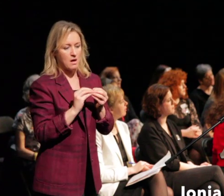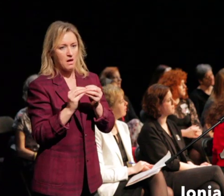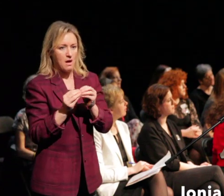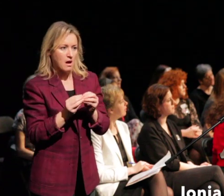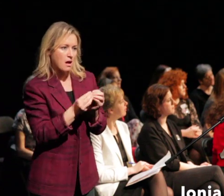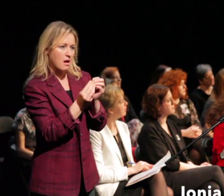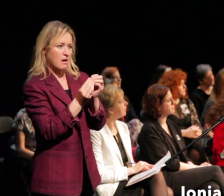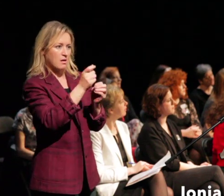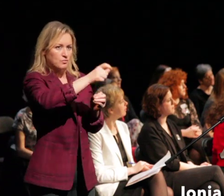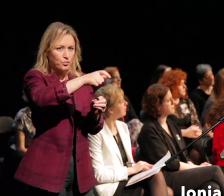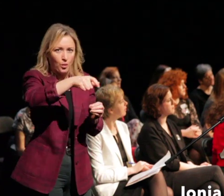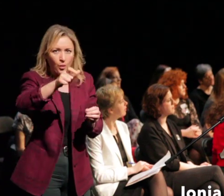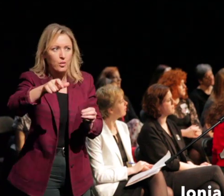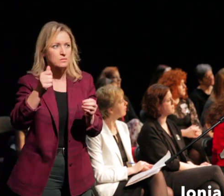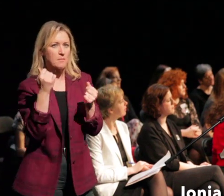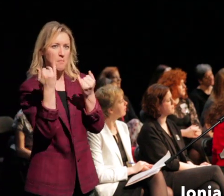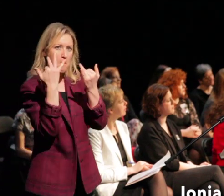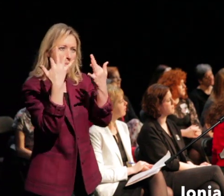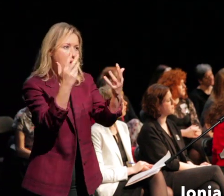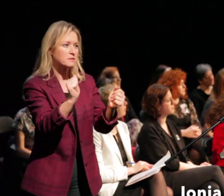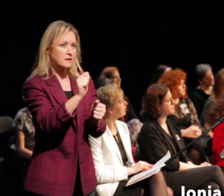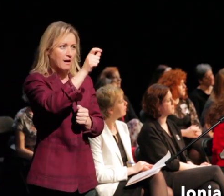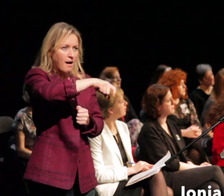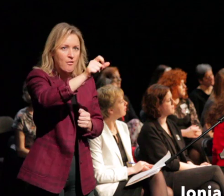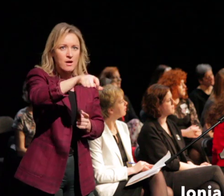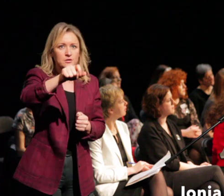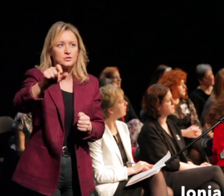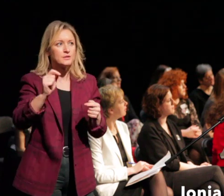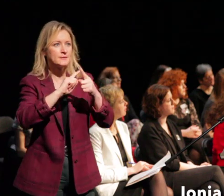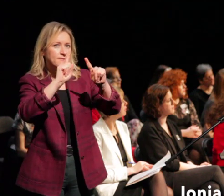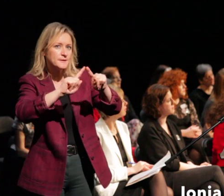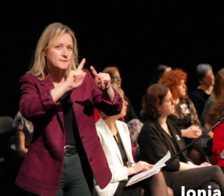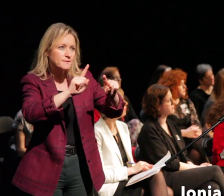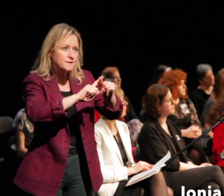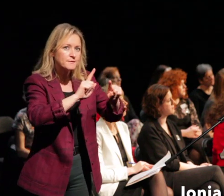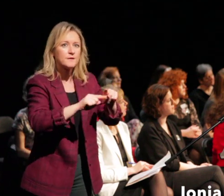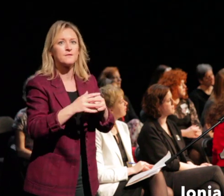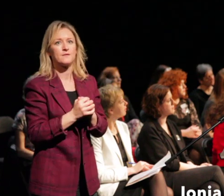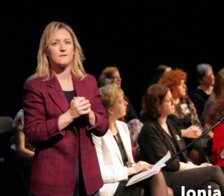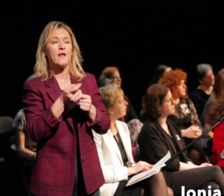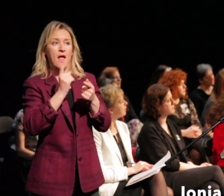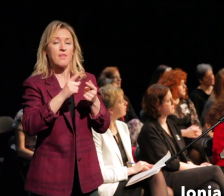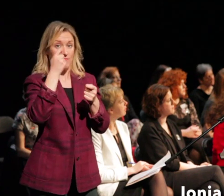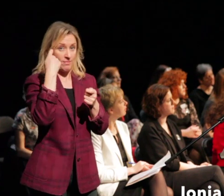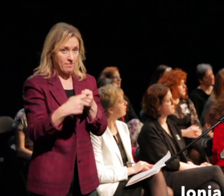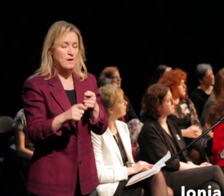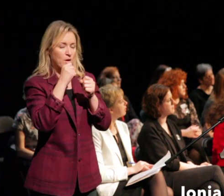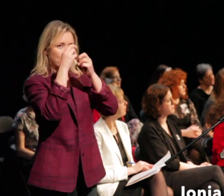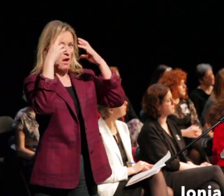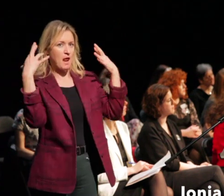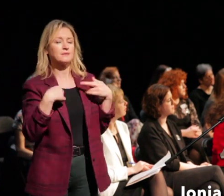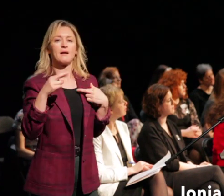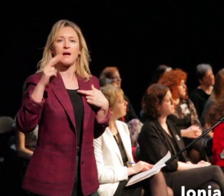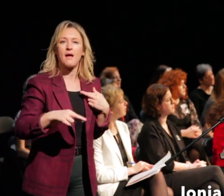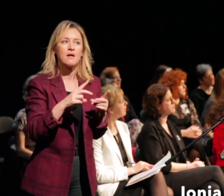and challenging and multifaceted characters to play. Tádhárfaí lin mar chólachtar chlóníochta, achasation